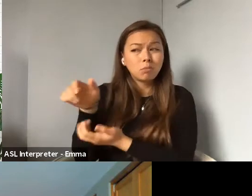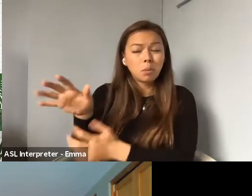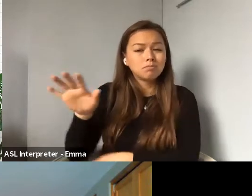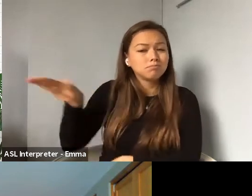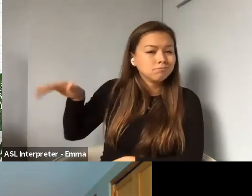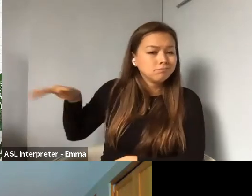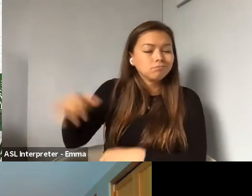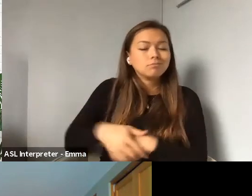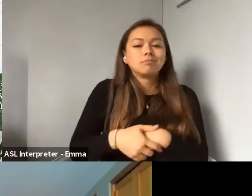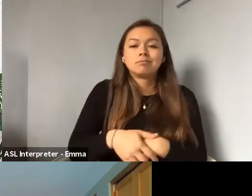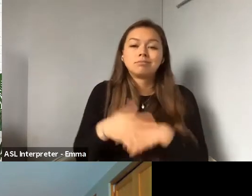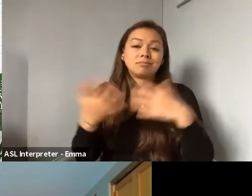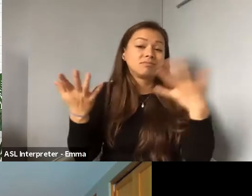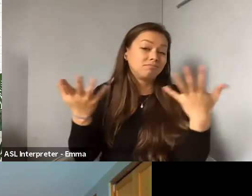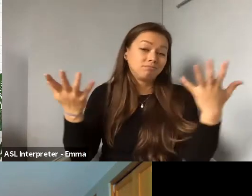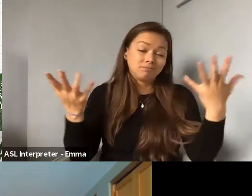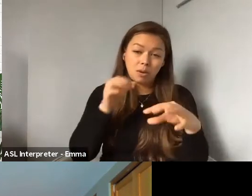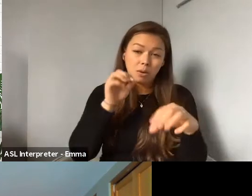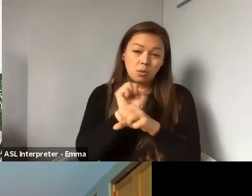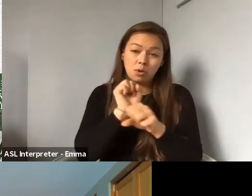It's the nature of work from home.